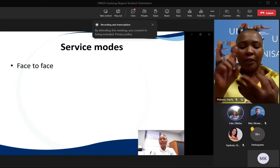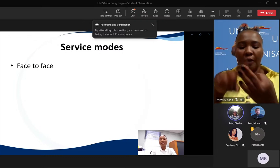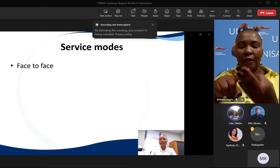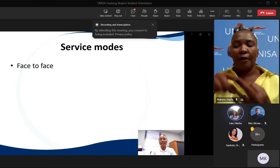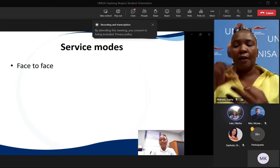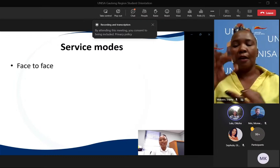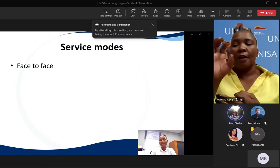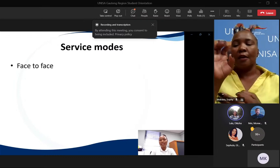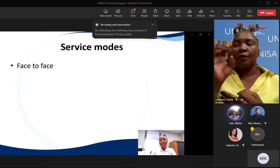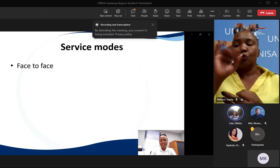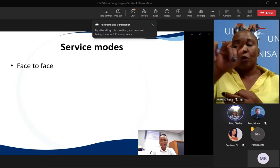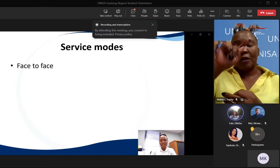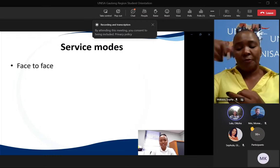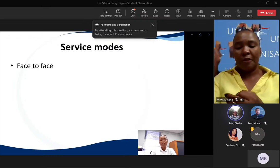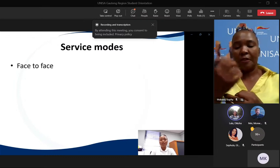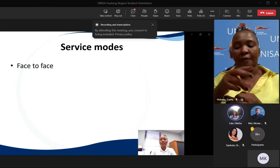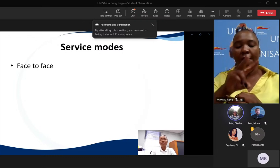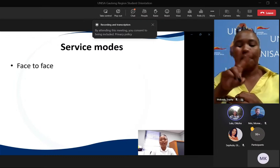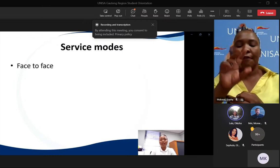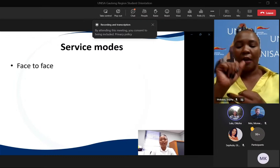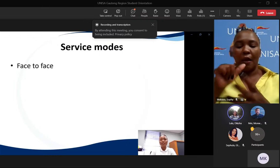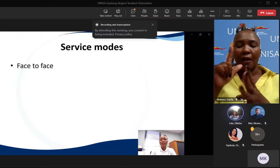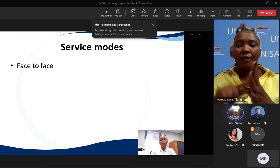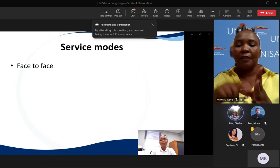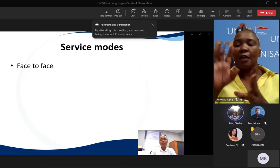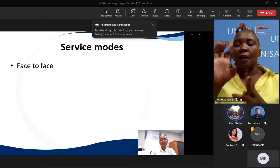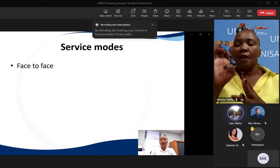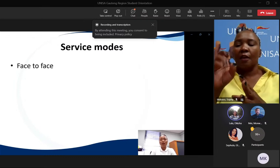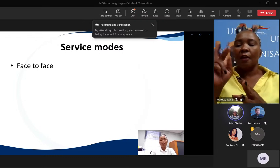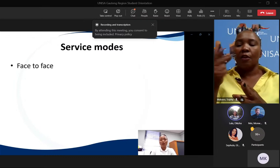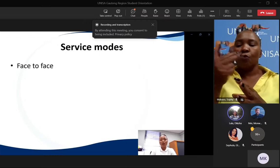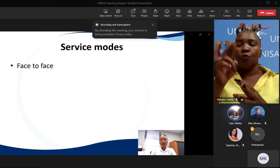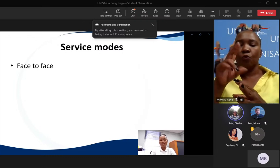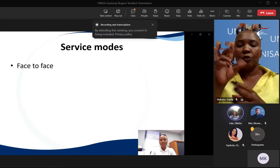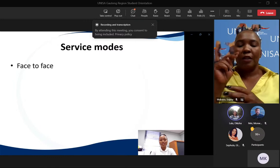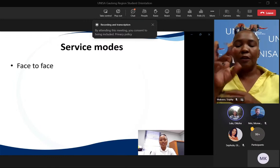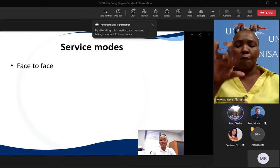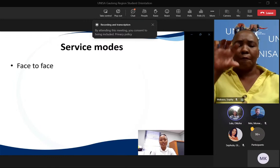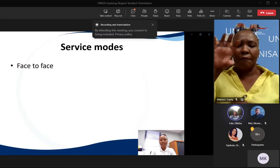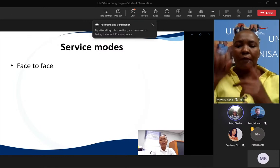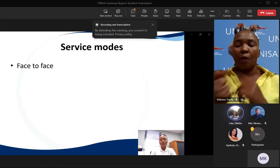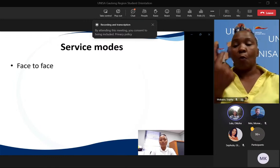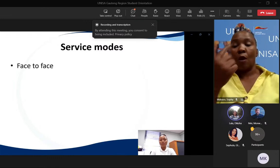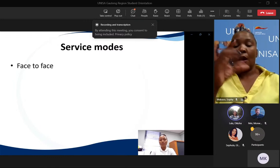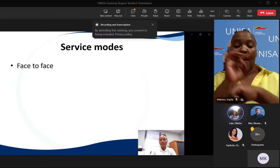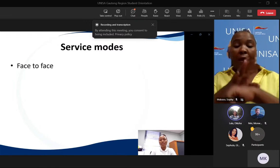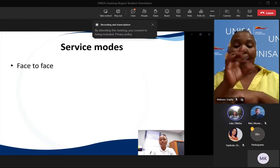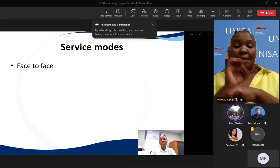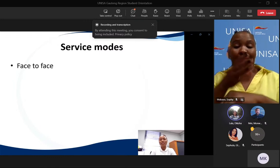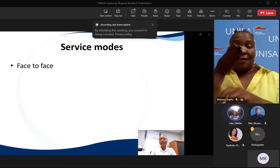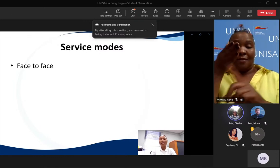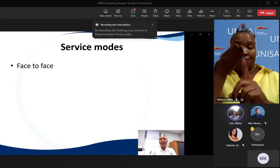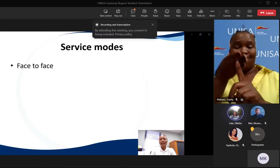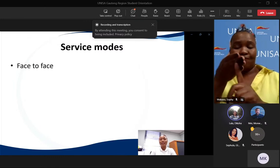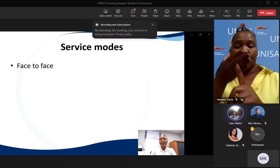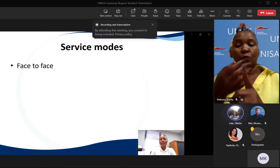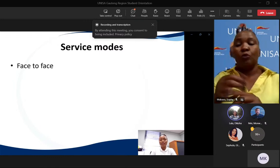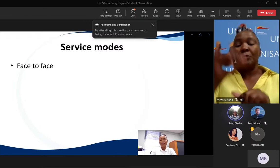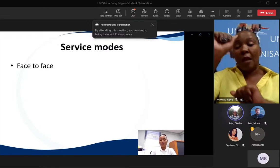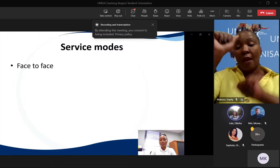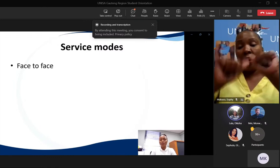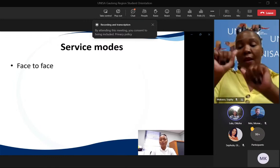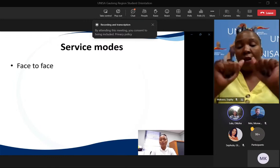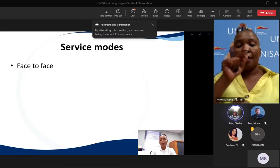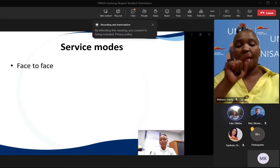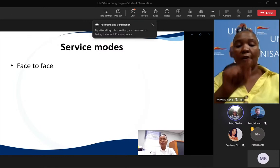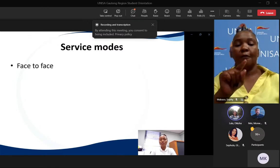and Val agency you will find one of our counselors there or admin officers and that